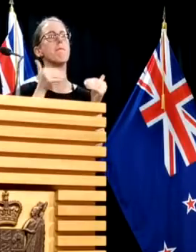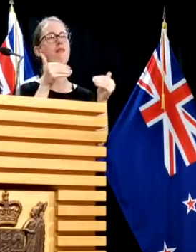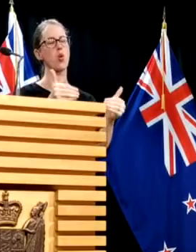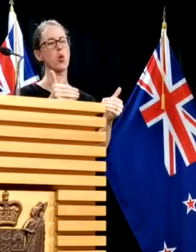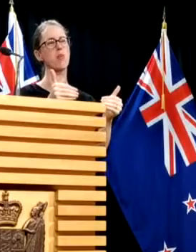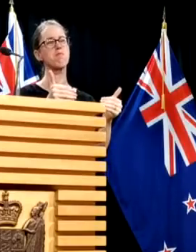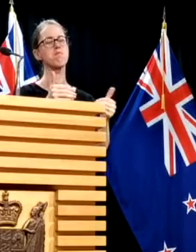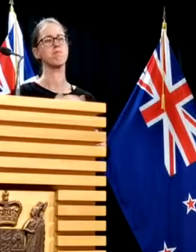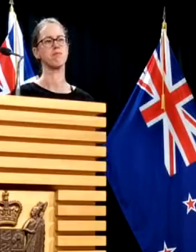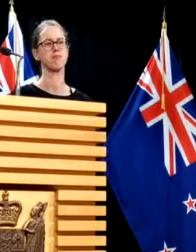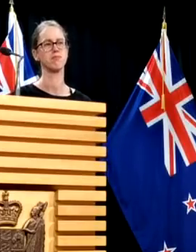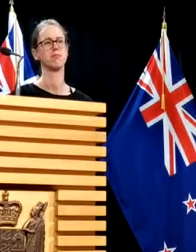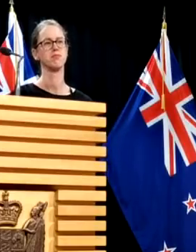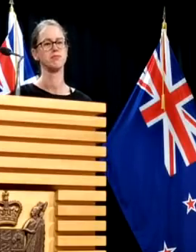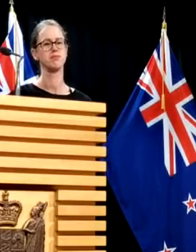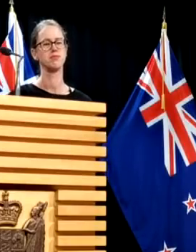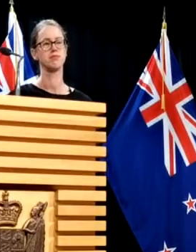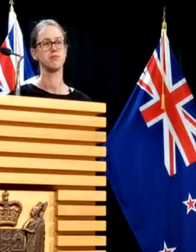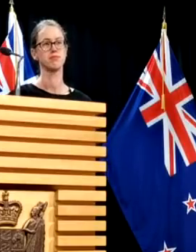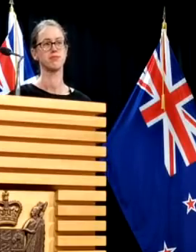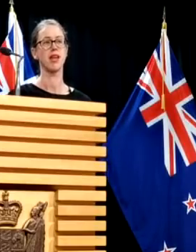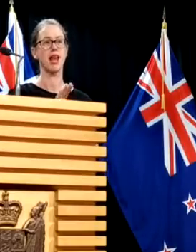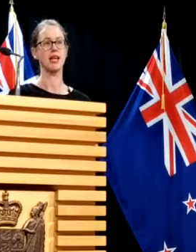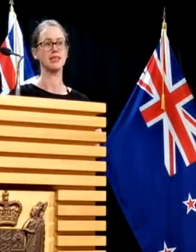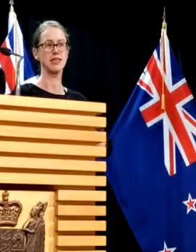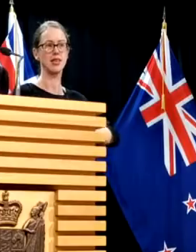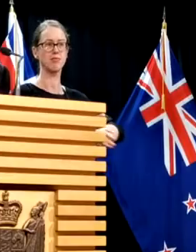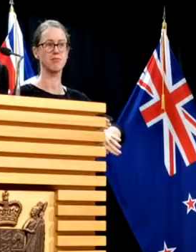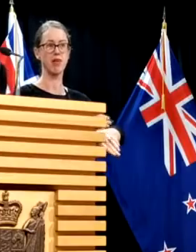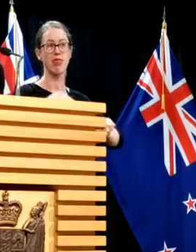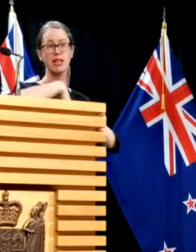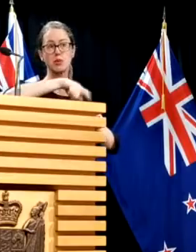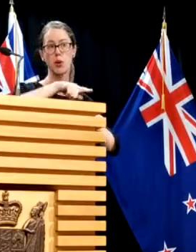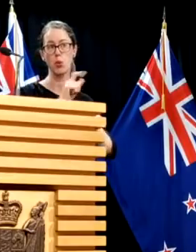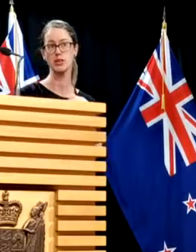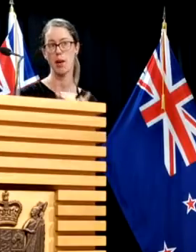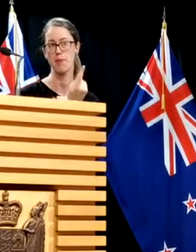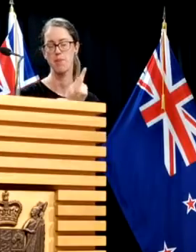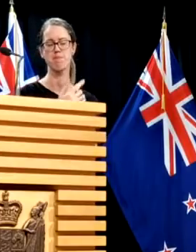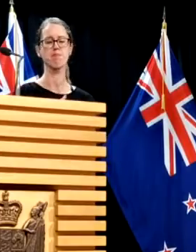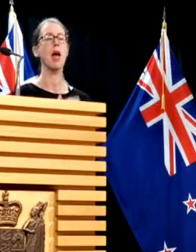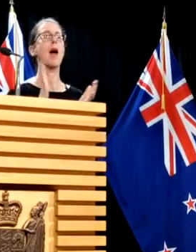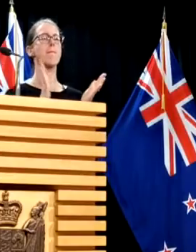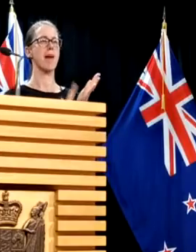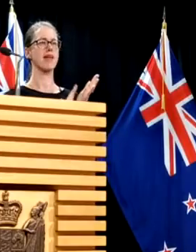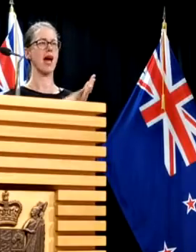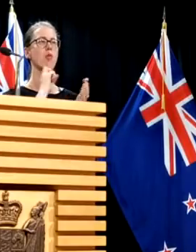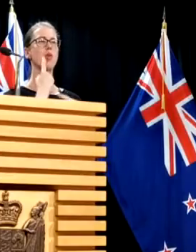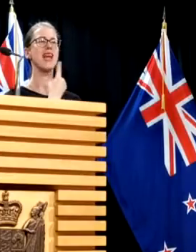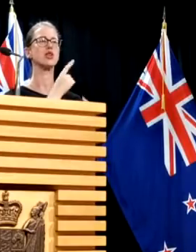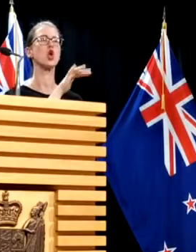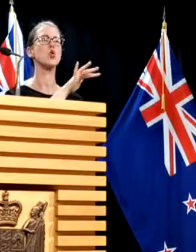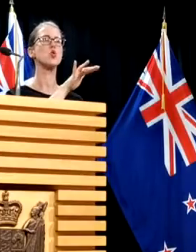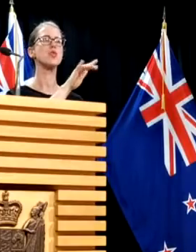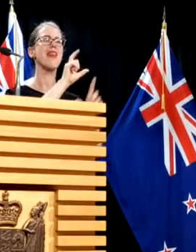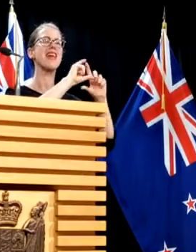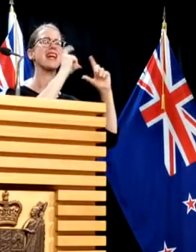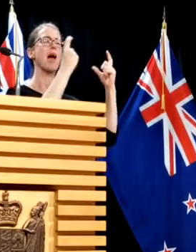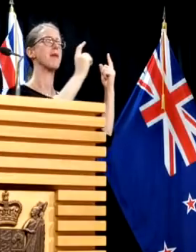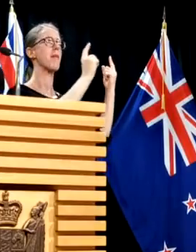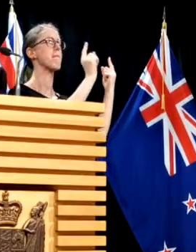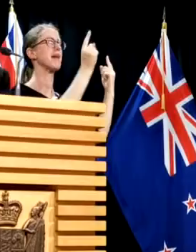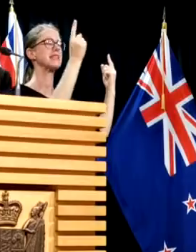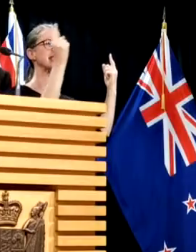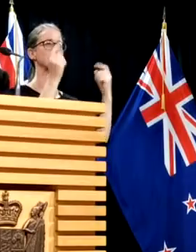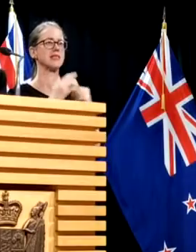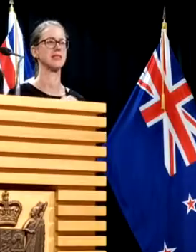least some of these issues. Finally, the week ahead. On Monday, I will name the new Cabinet. I